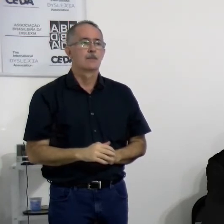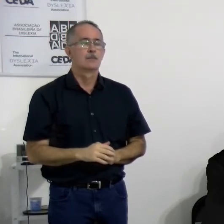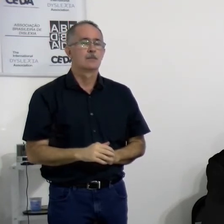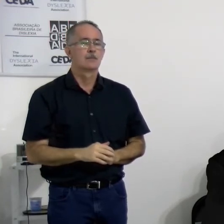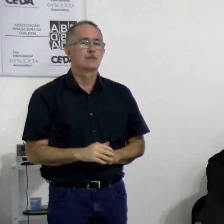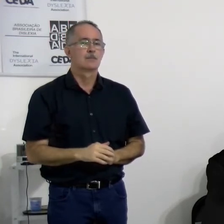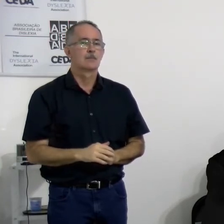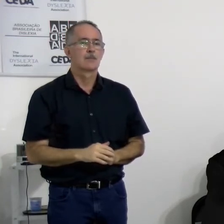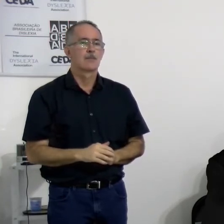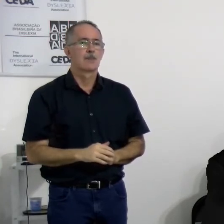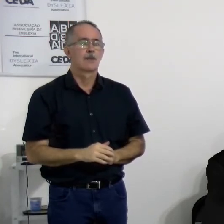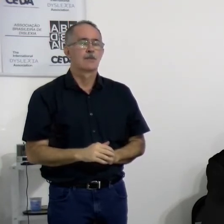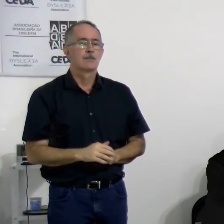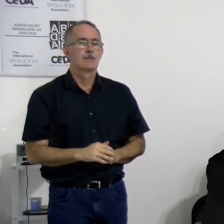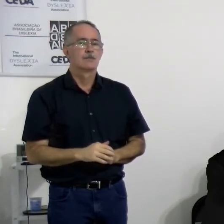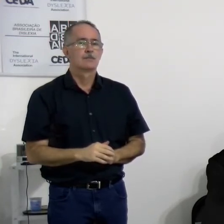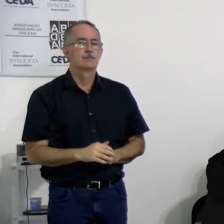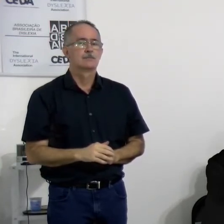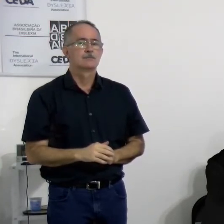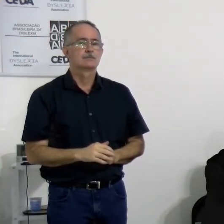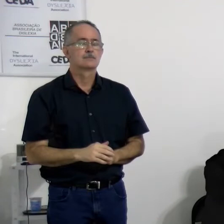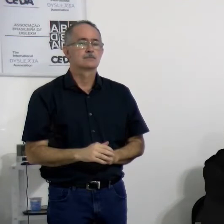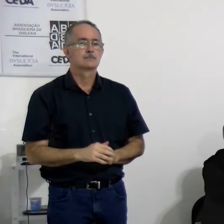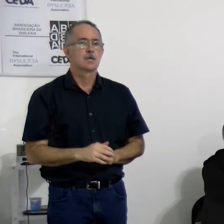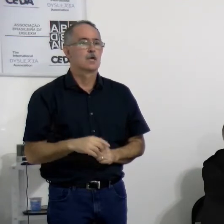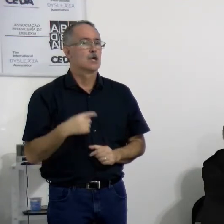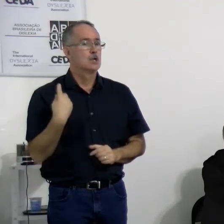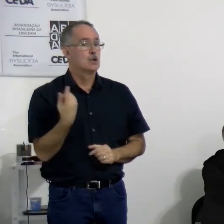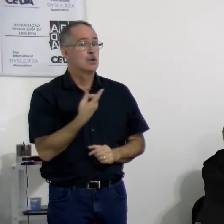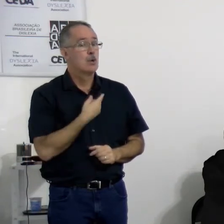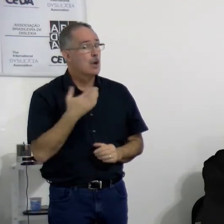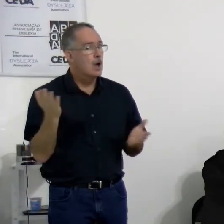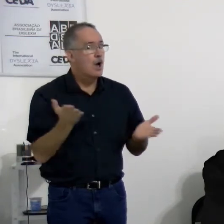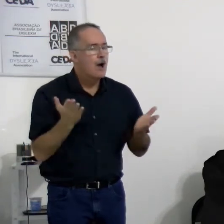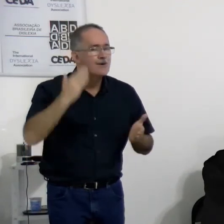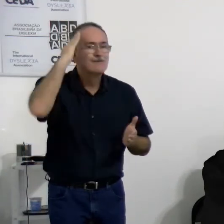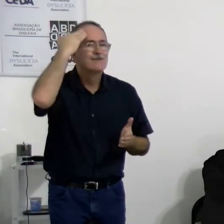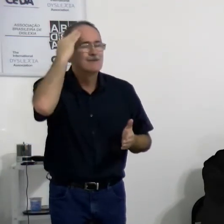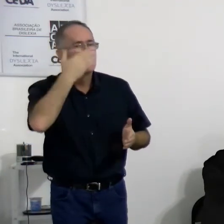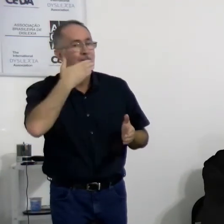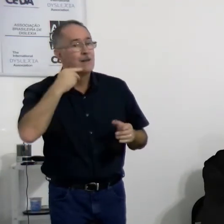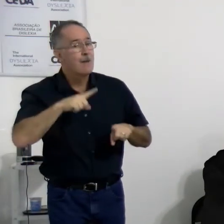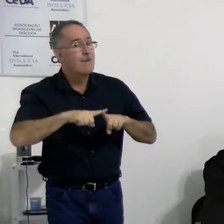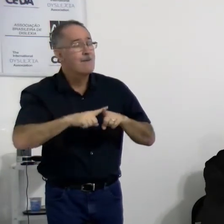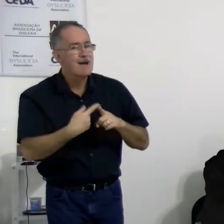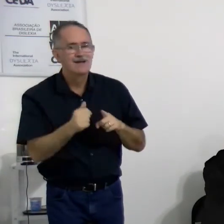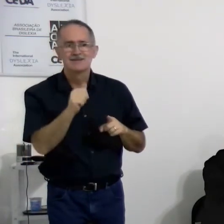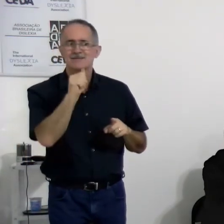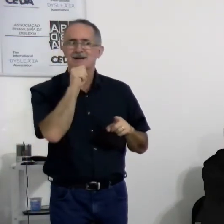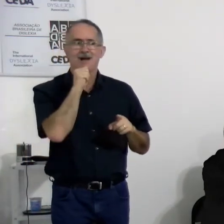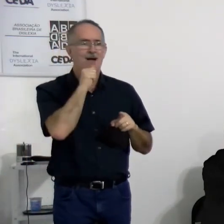we are not at all near 100%. Nós somos bem mais precisos agora, mas ainda tem muito para melhorar.